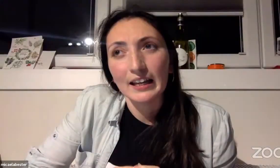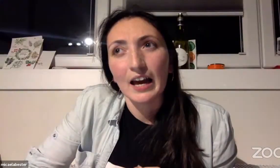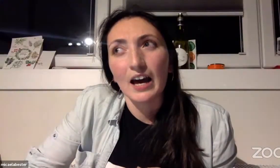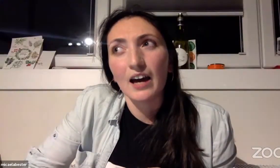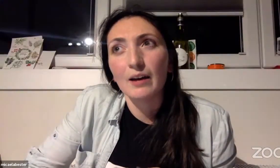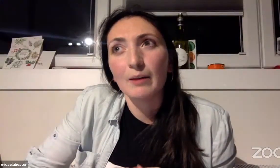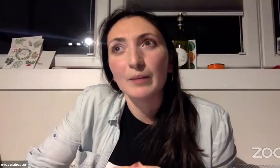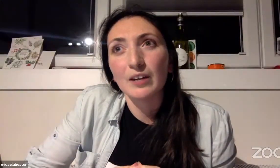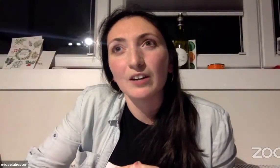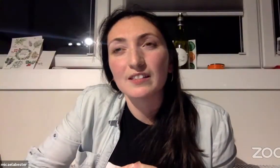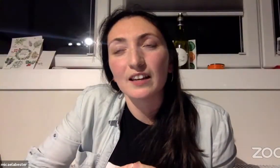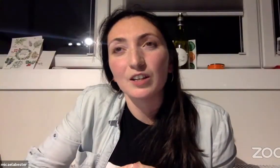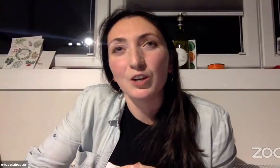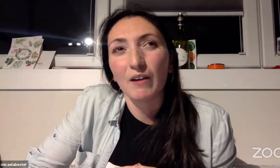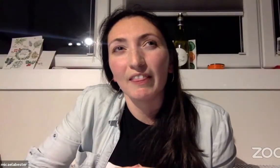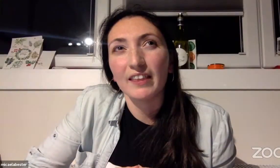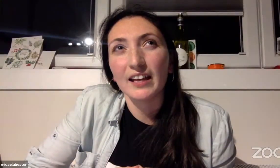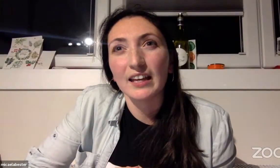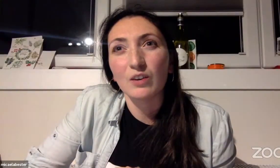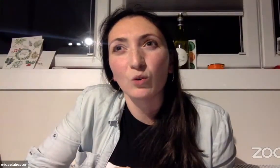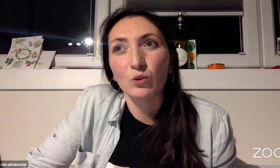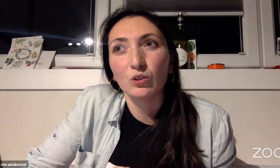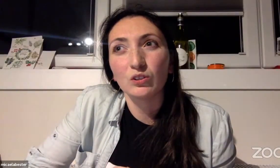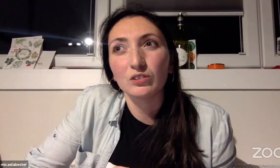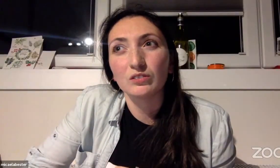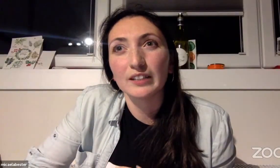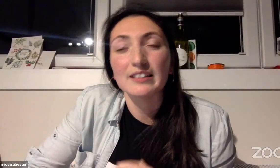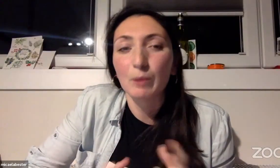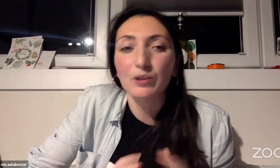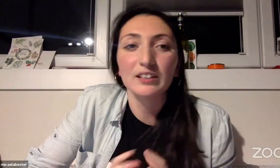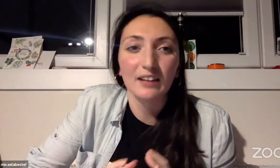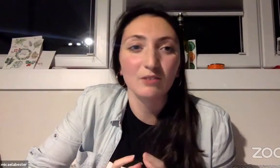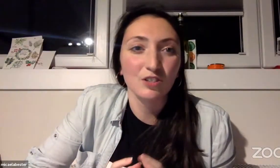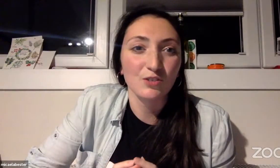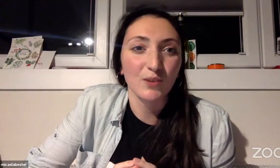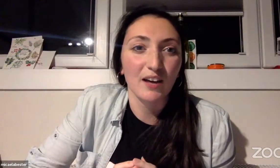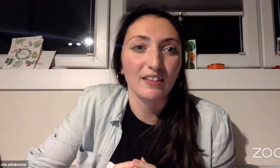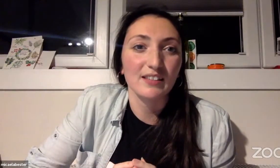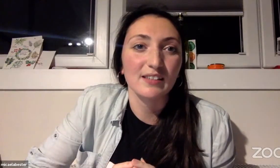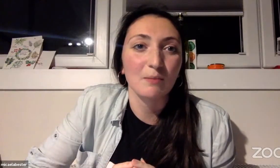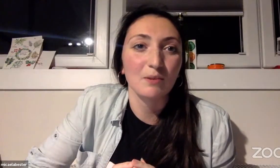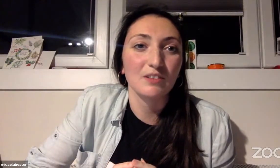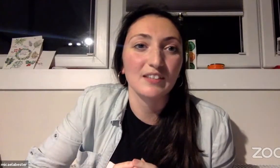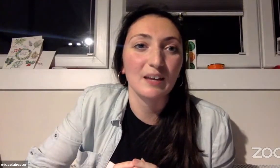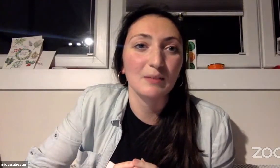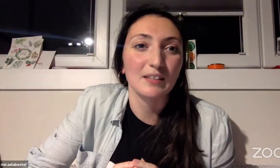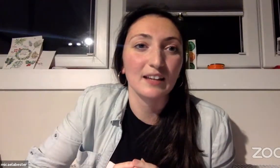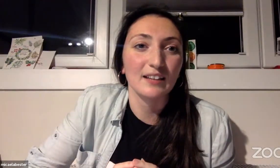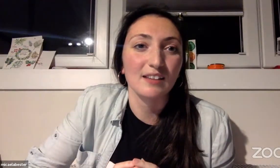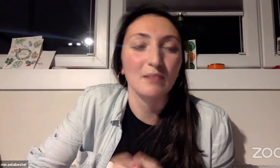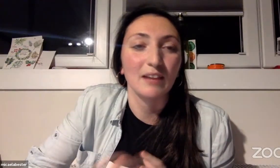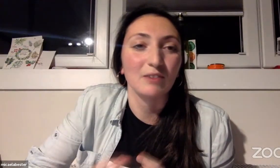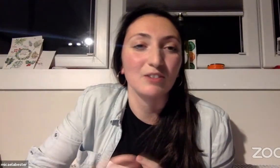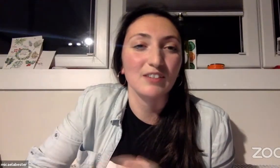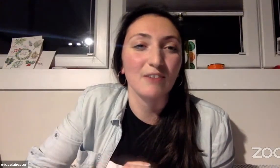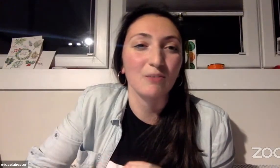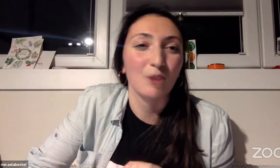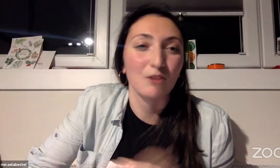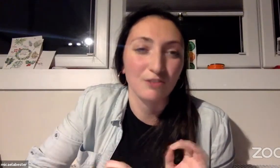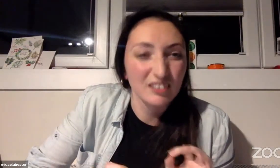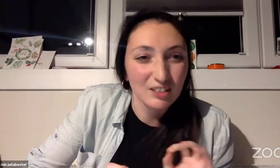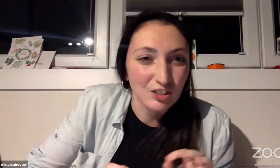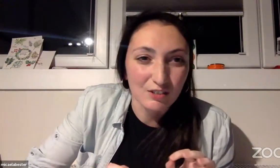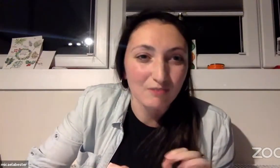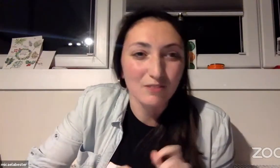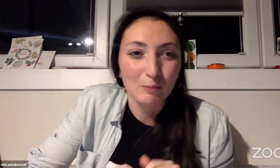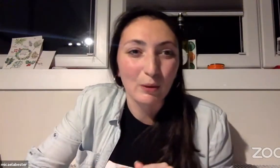Probably, because I think in spoken language as well, there's some concepts that some languages have a word